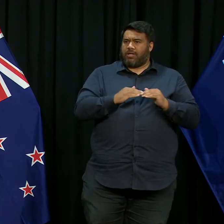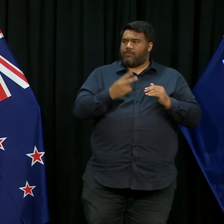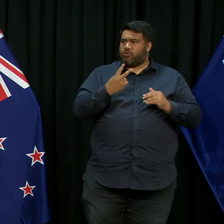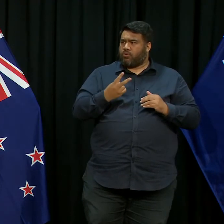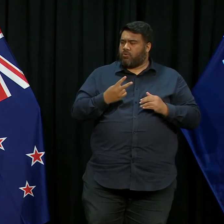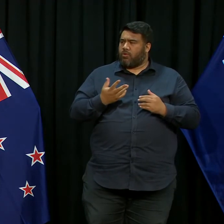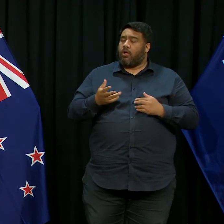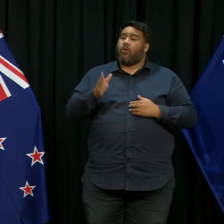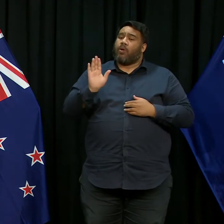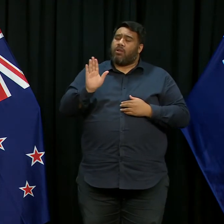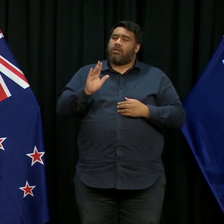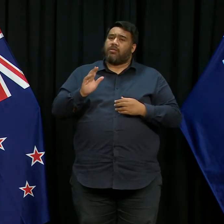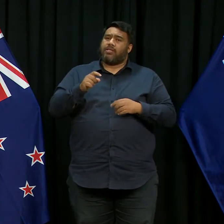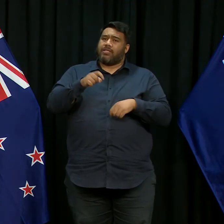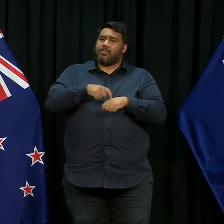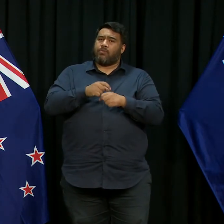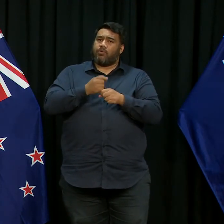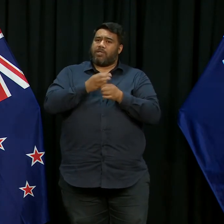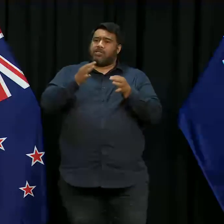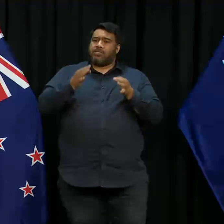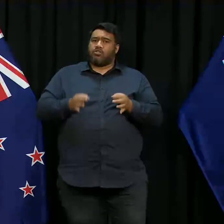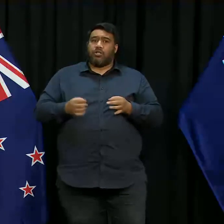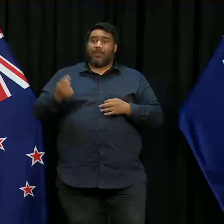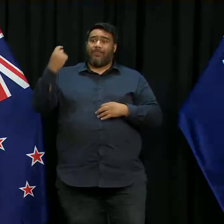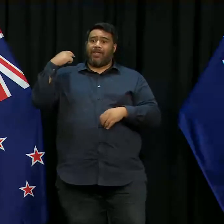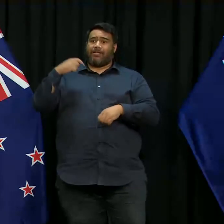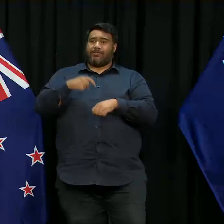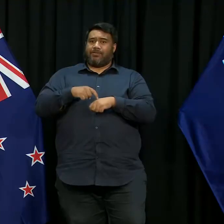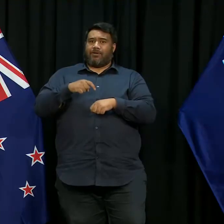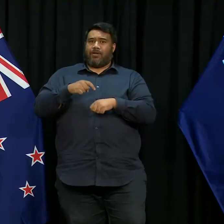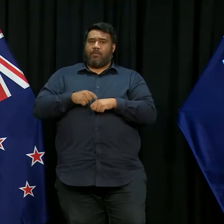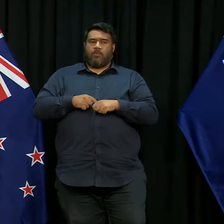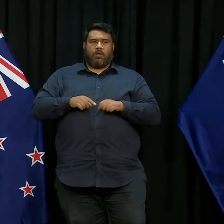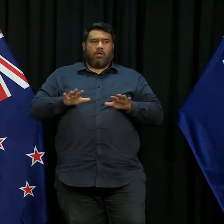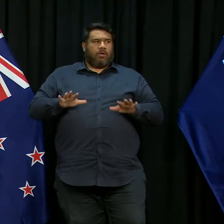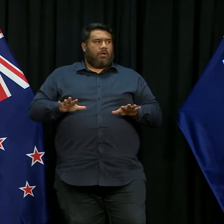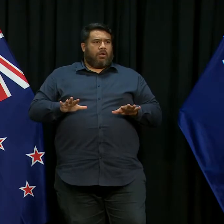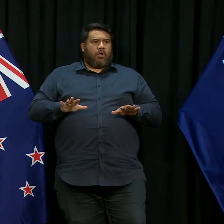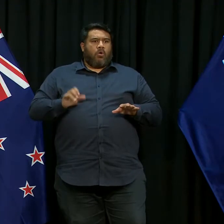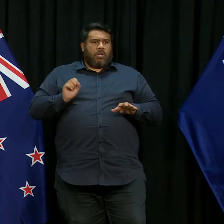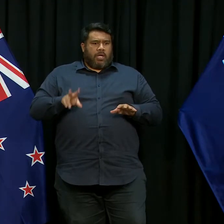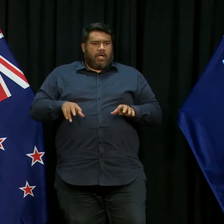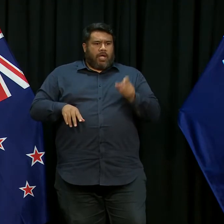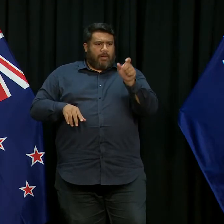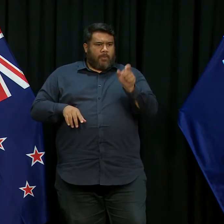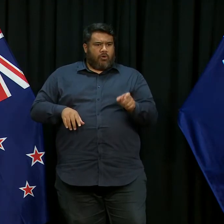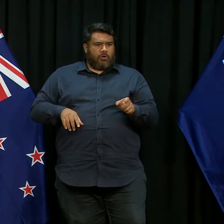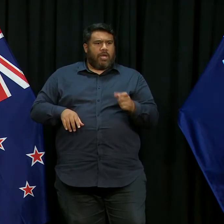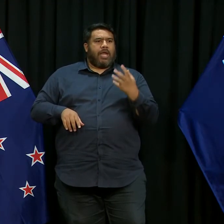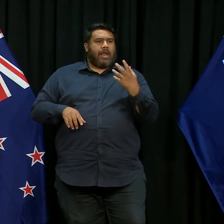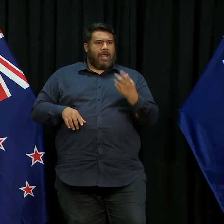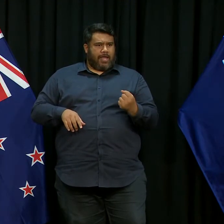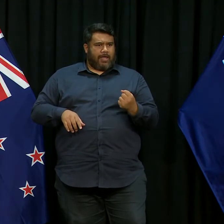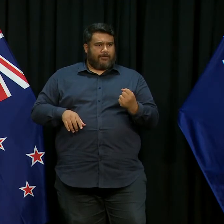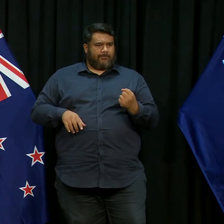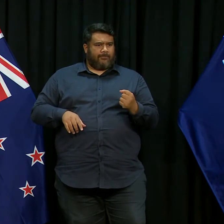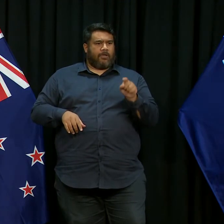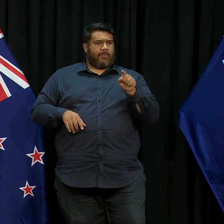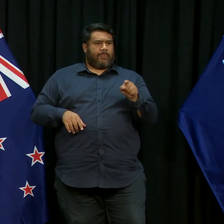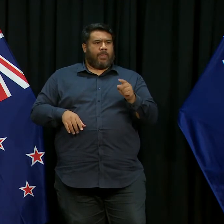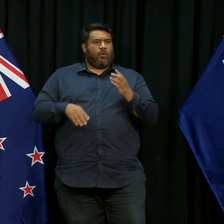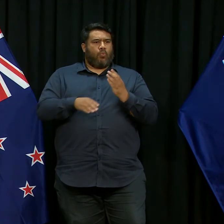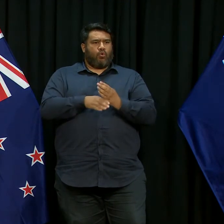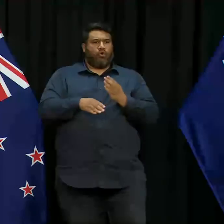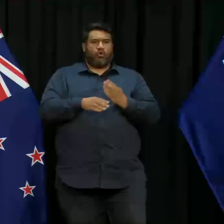the decision, and keep in mind the information we had at that time was we had someone who was deemed to be, yes, working at a border,